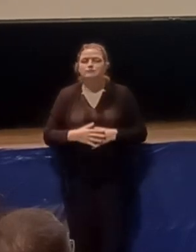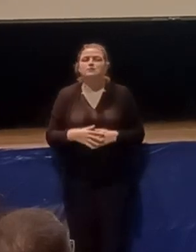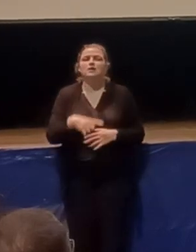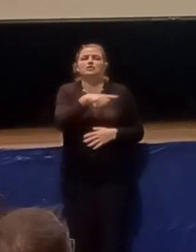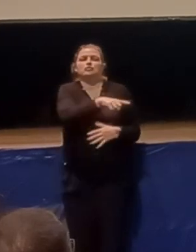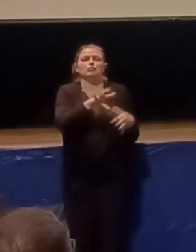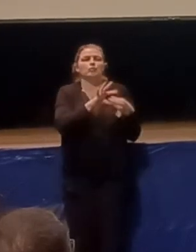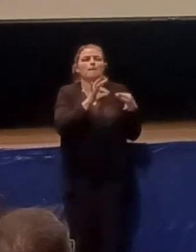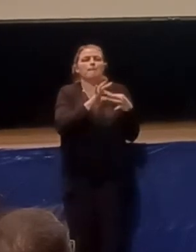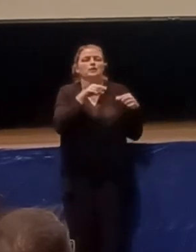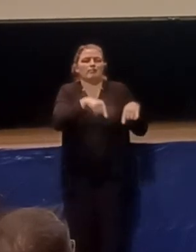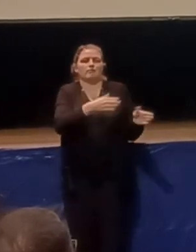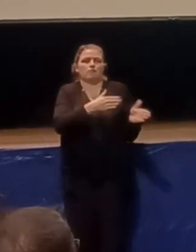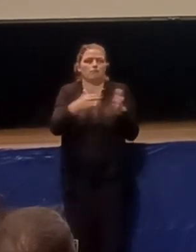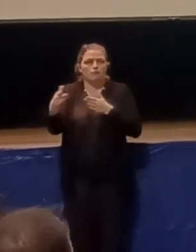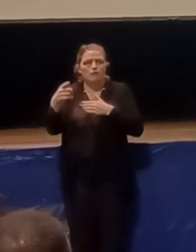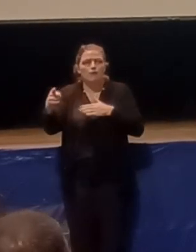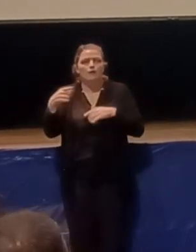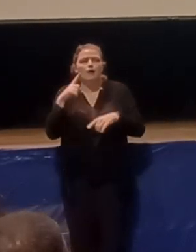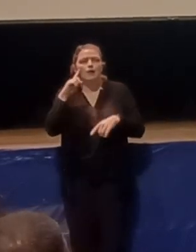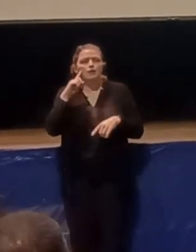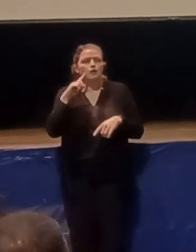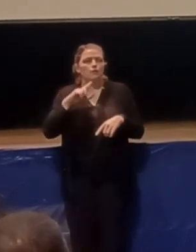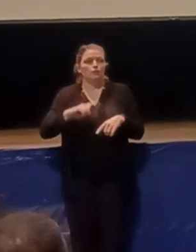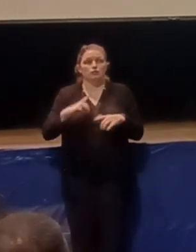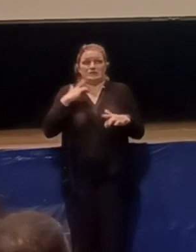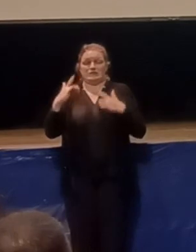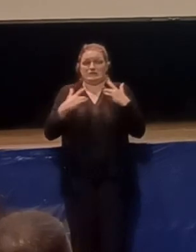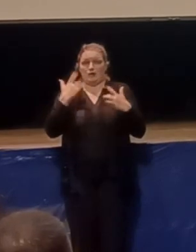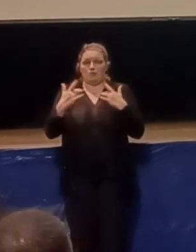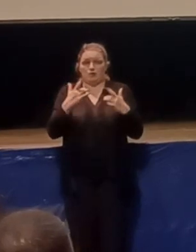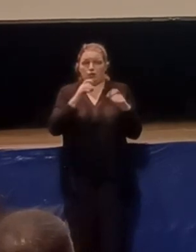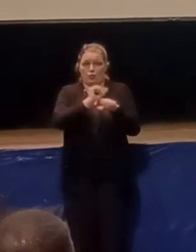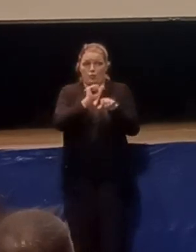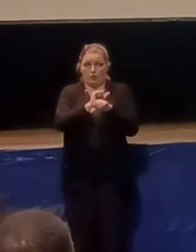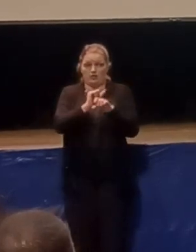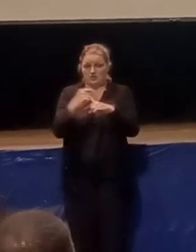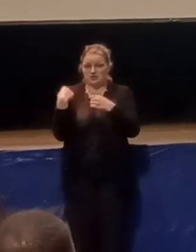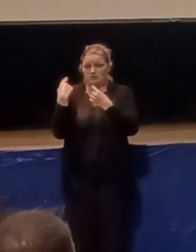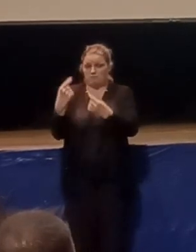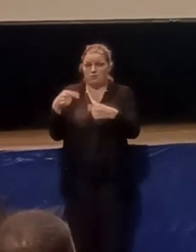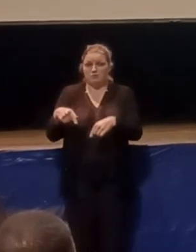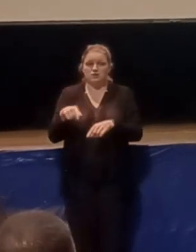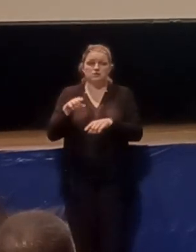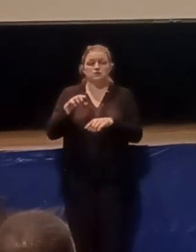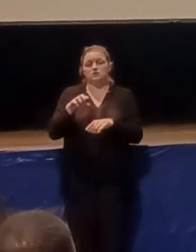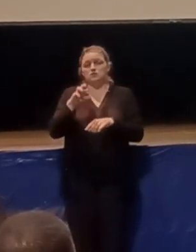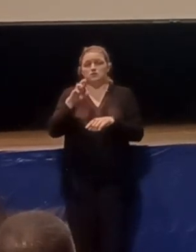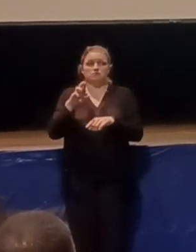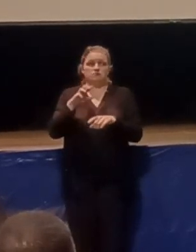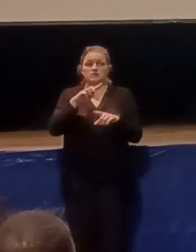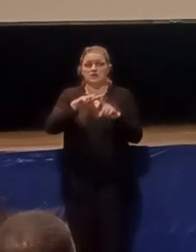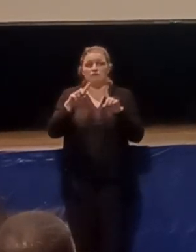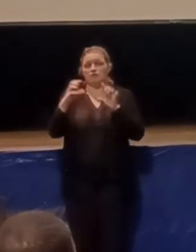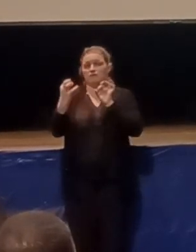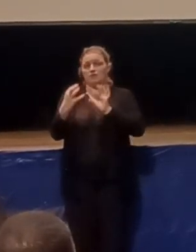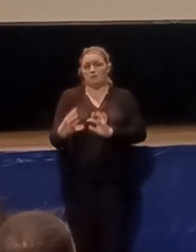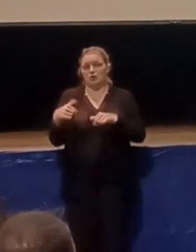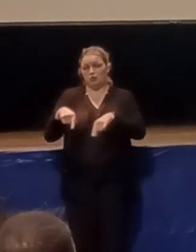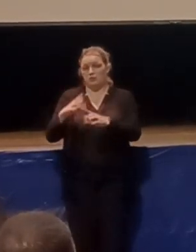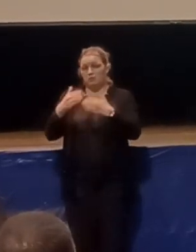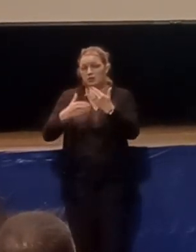I think this plan, we were really excited by a lot of the work that came out of the ULI TAB process and the great feedback we received through